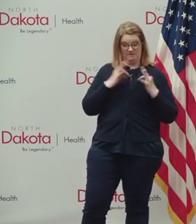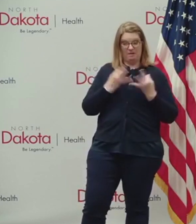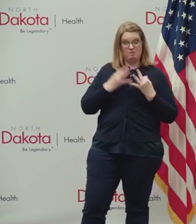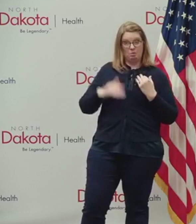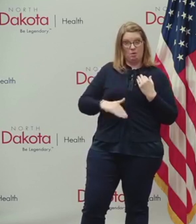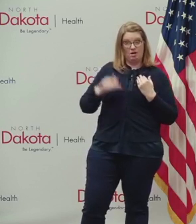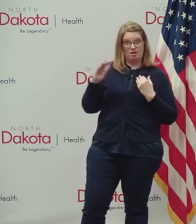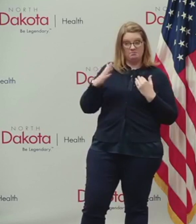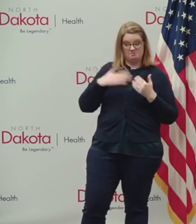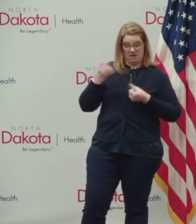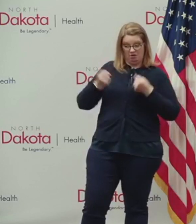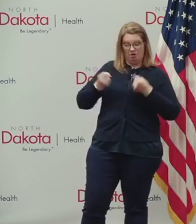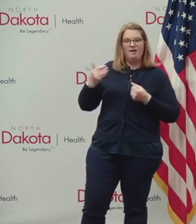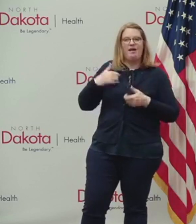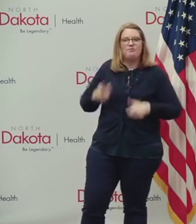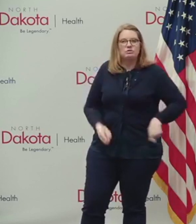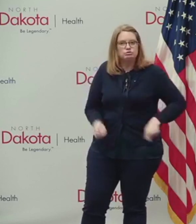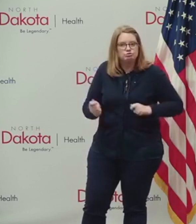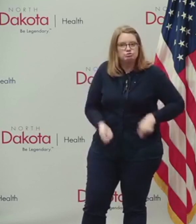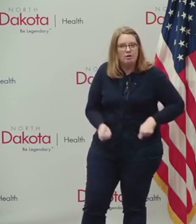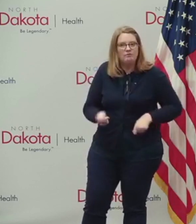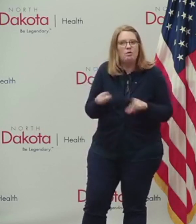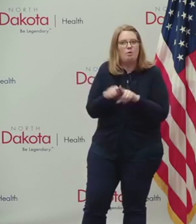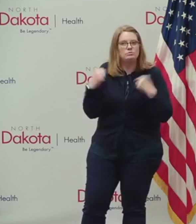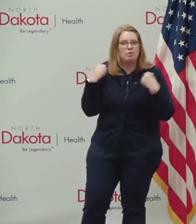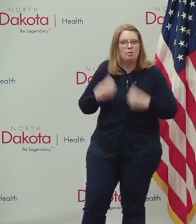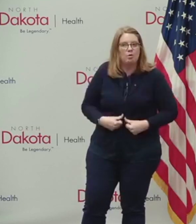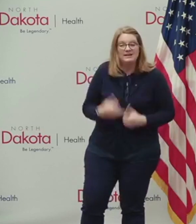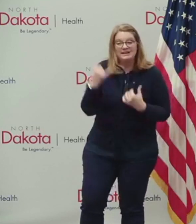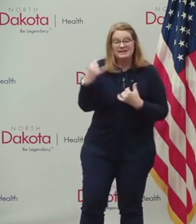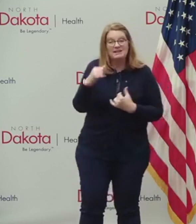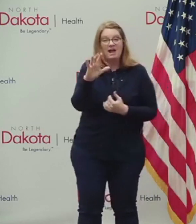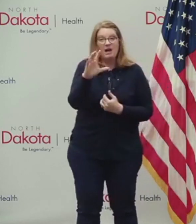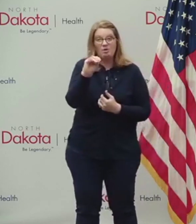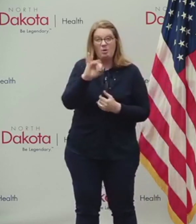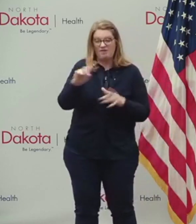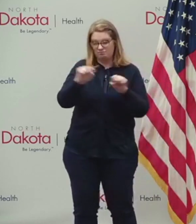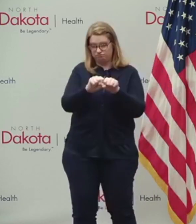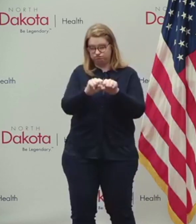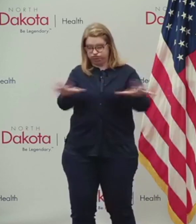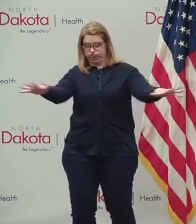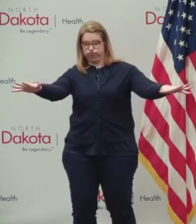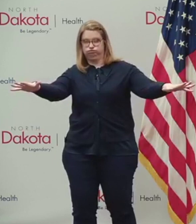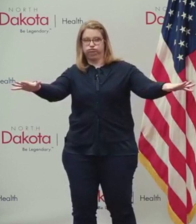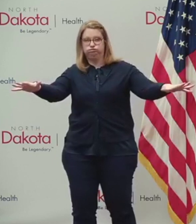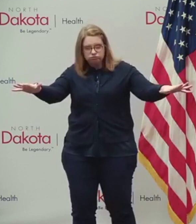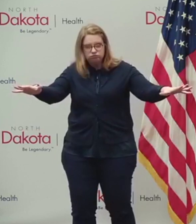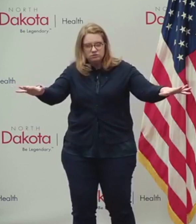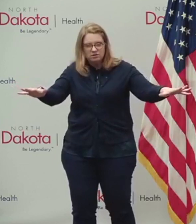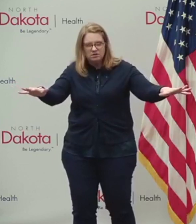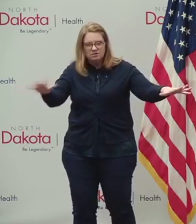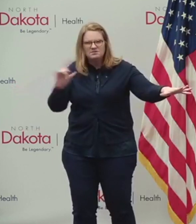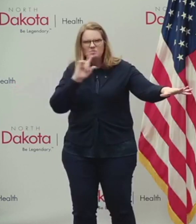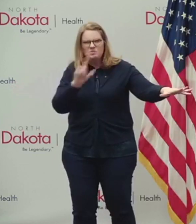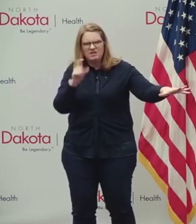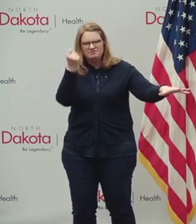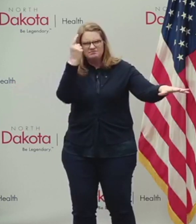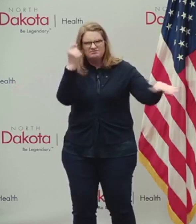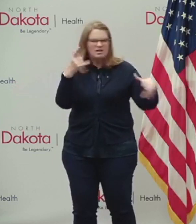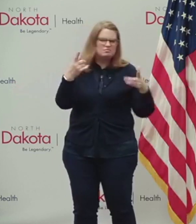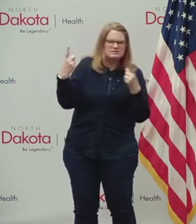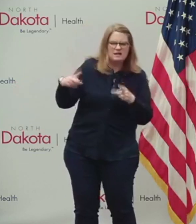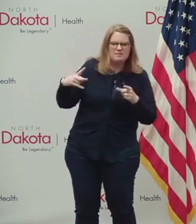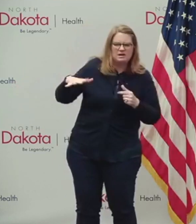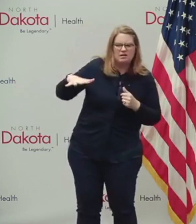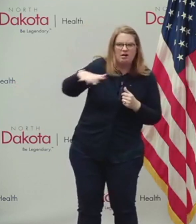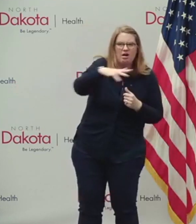winter survival kit. When we're in the middle of a COVID storm, it'd be a good time to understand the context of the region we're in, and